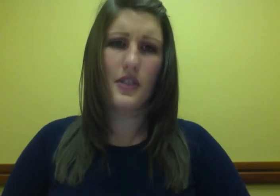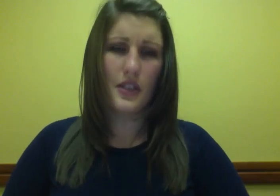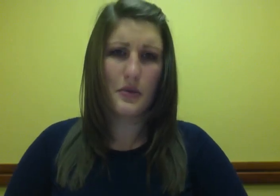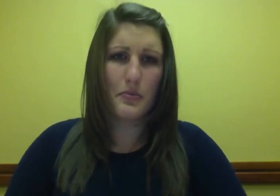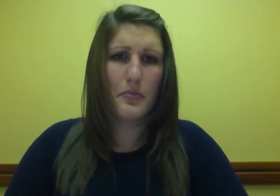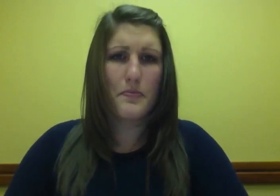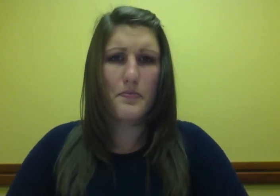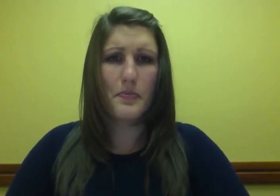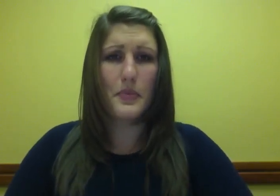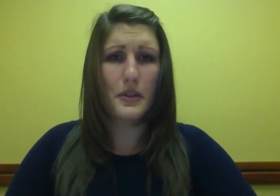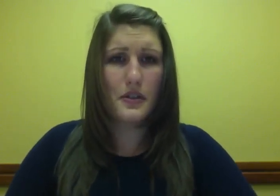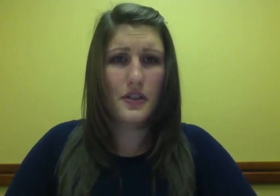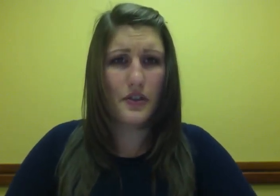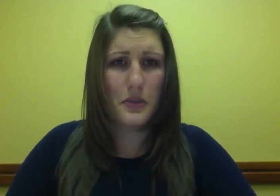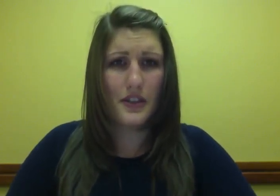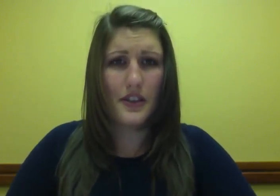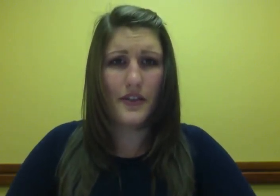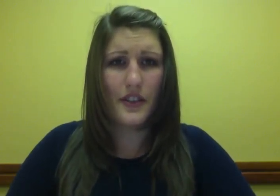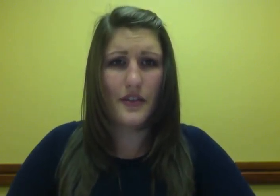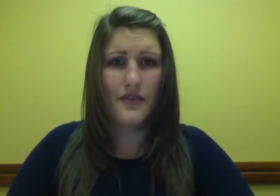Something about birds. Every month they have to